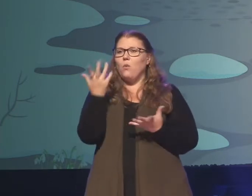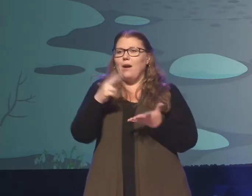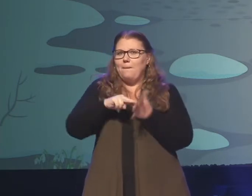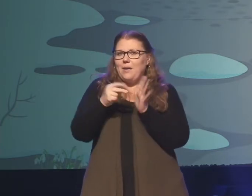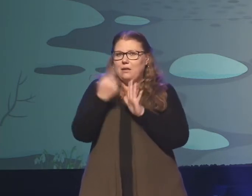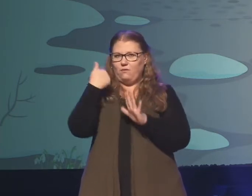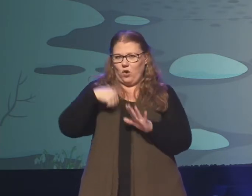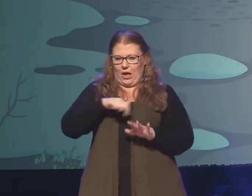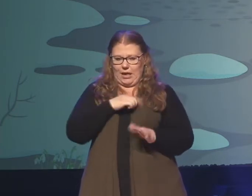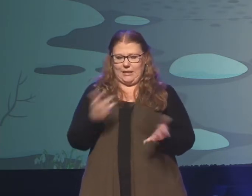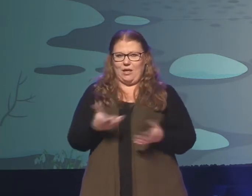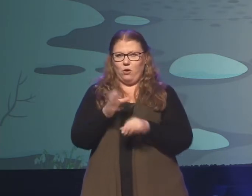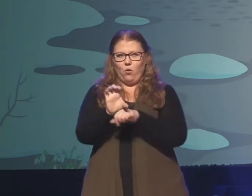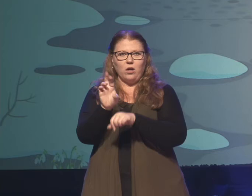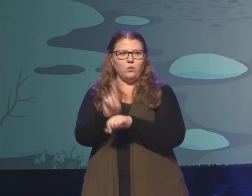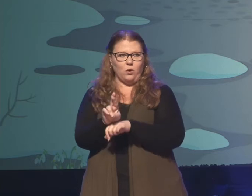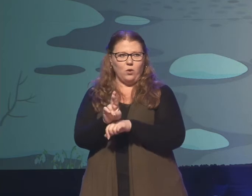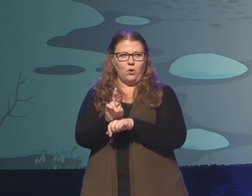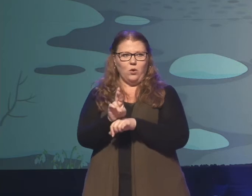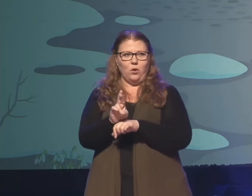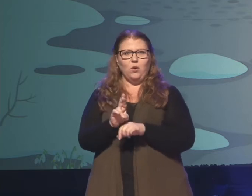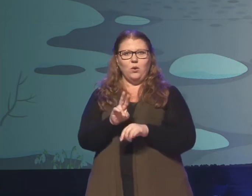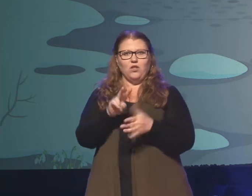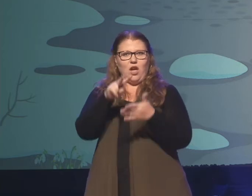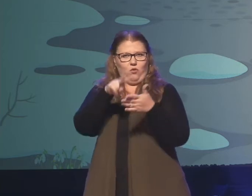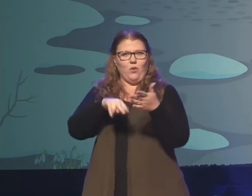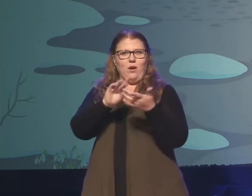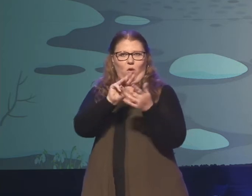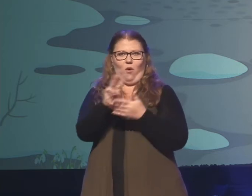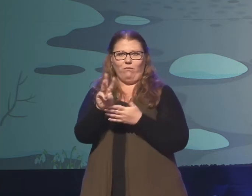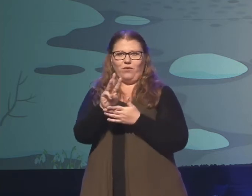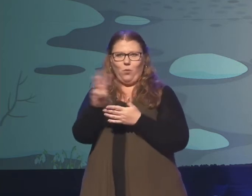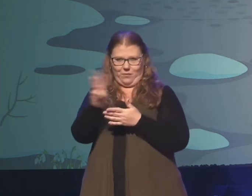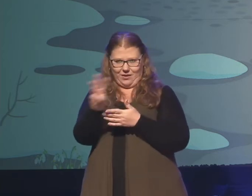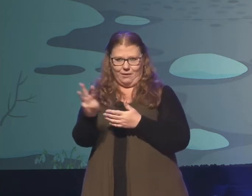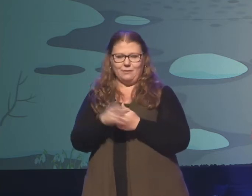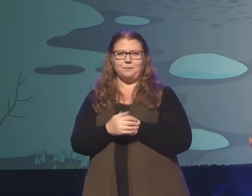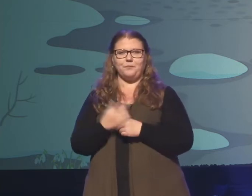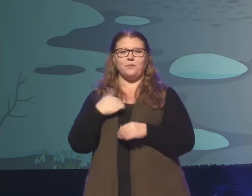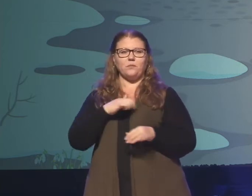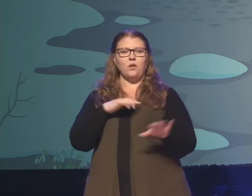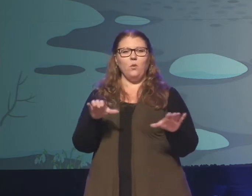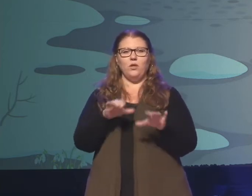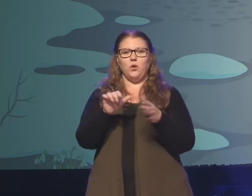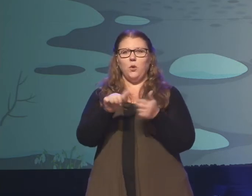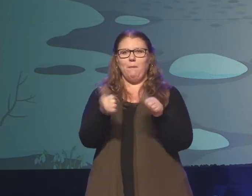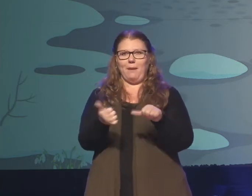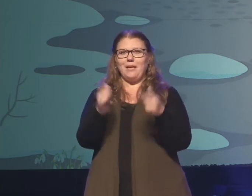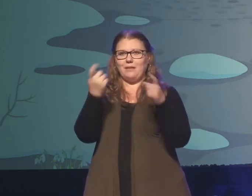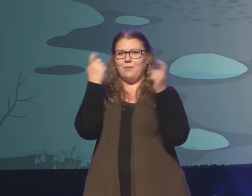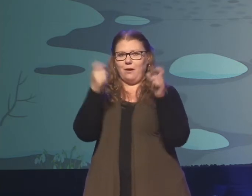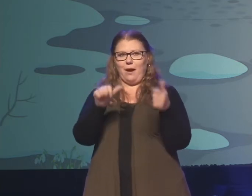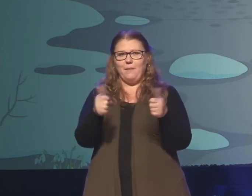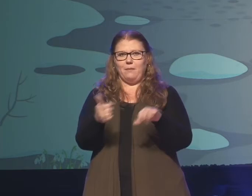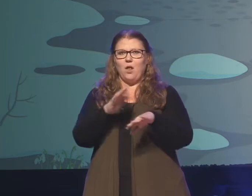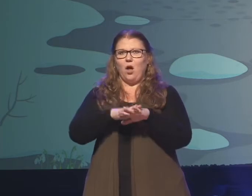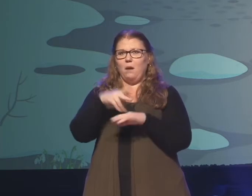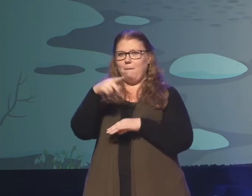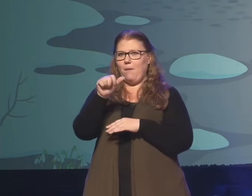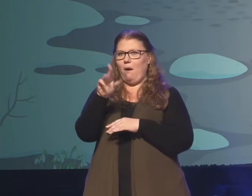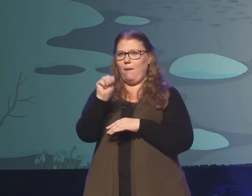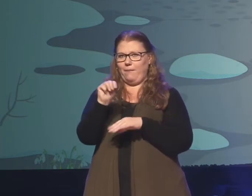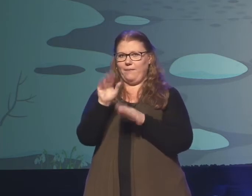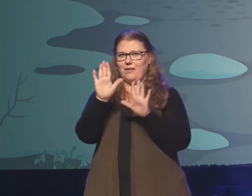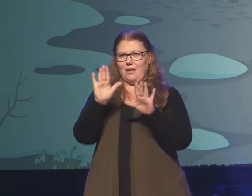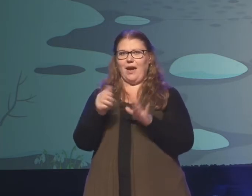us here at Crossroads, you could check that out online. We got a webpage up and everything. And we're going to be doing celebrating baptisms on Palm Sunday in a few weeks.